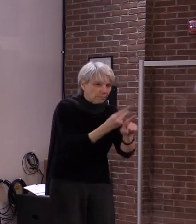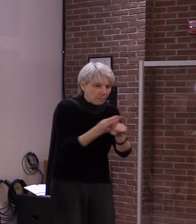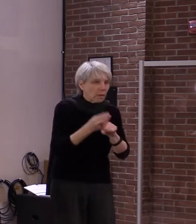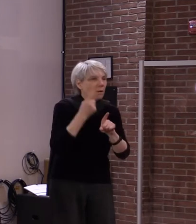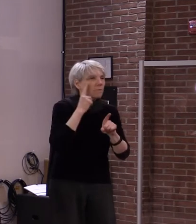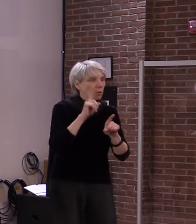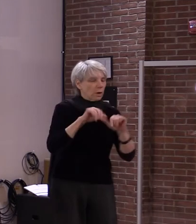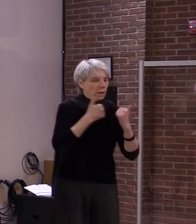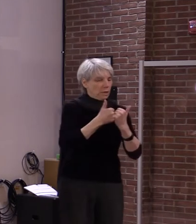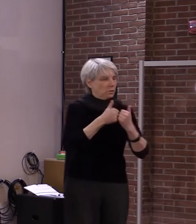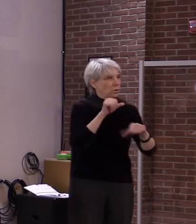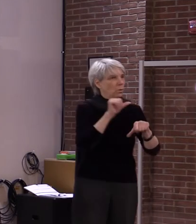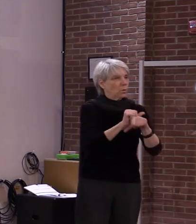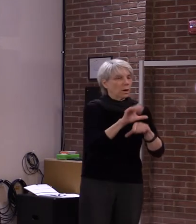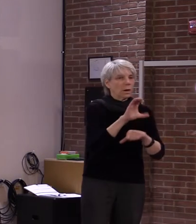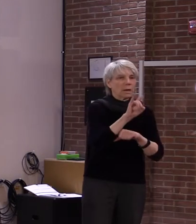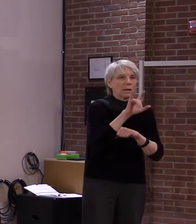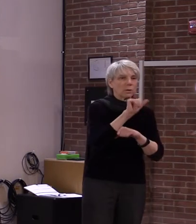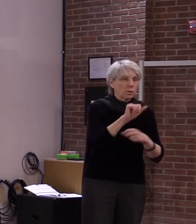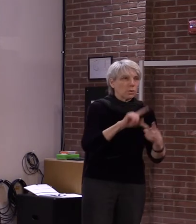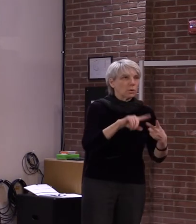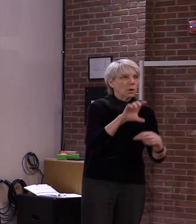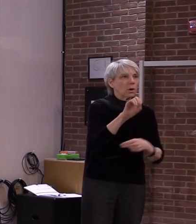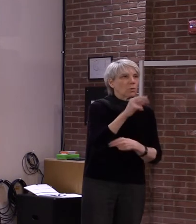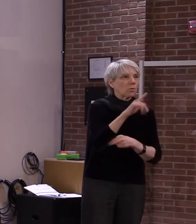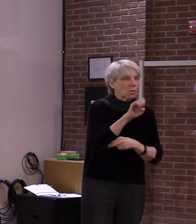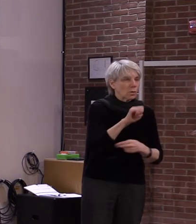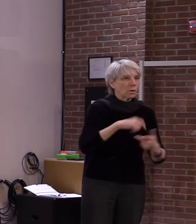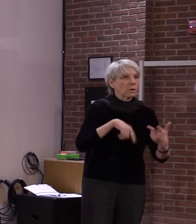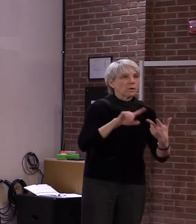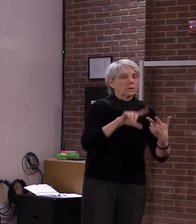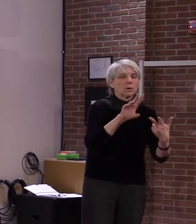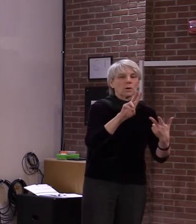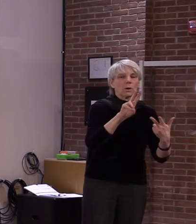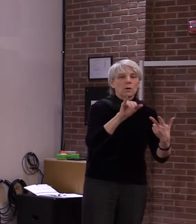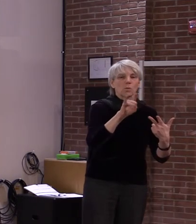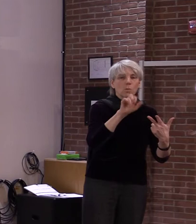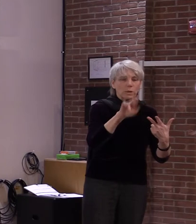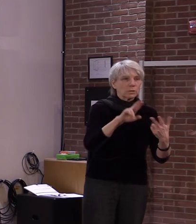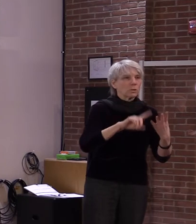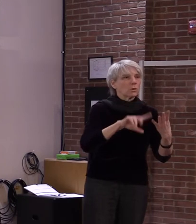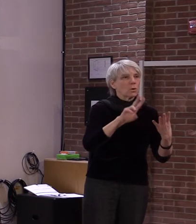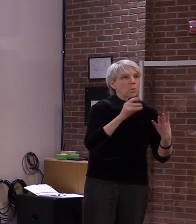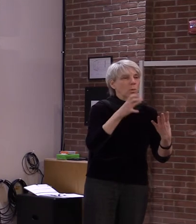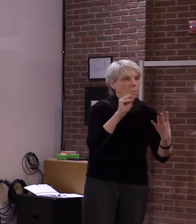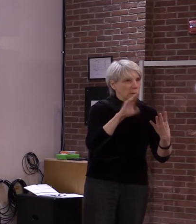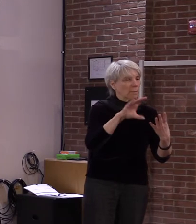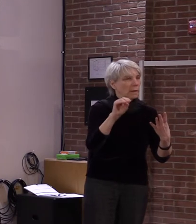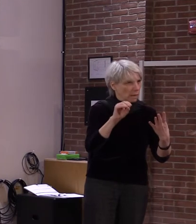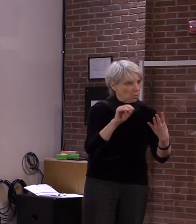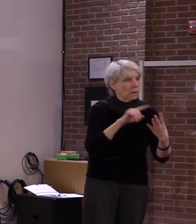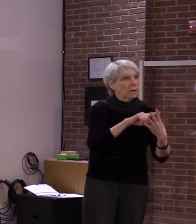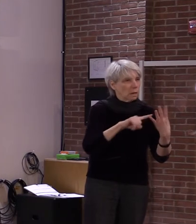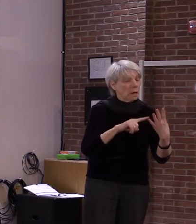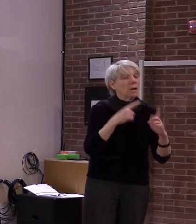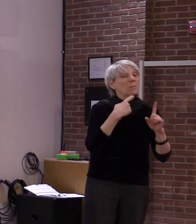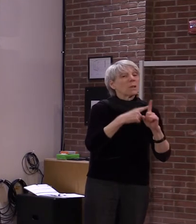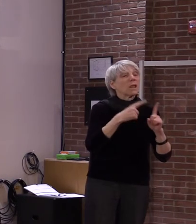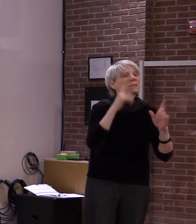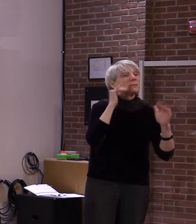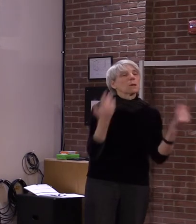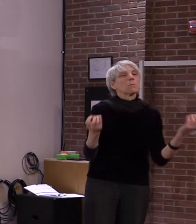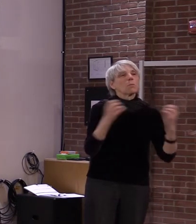caledonia franklin orange windsor and windham counties with expanded distribution anticipated next